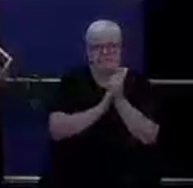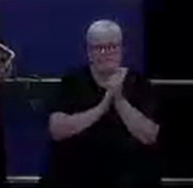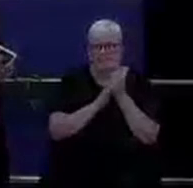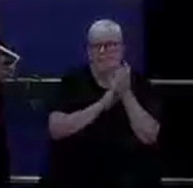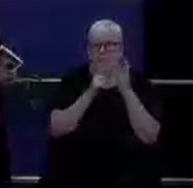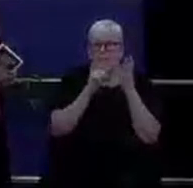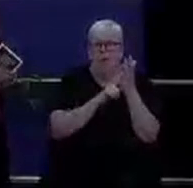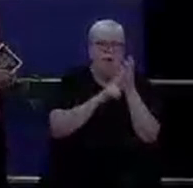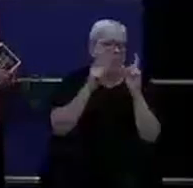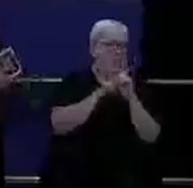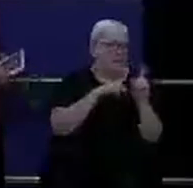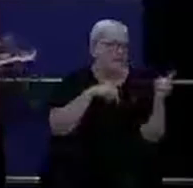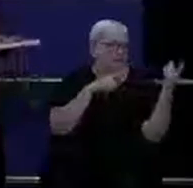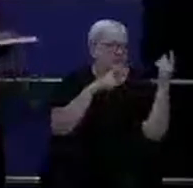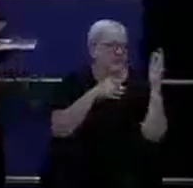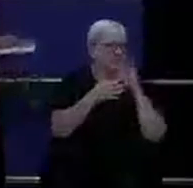Holly Dunlop.